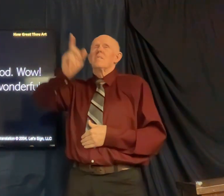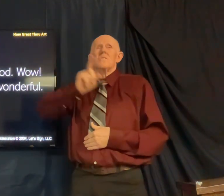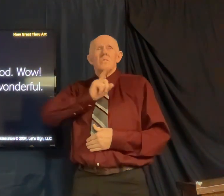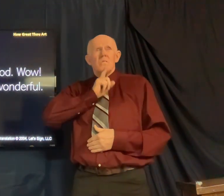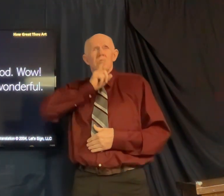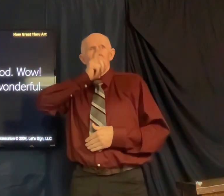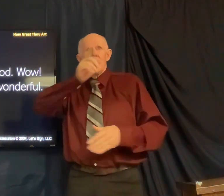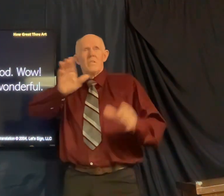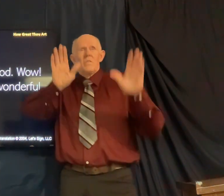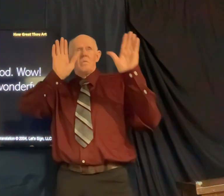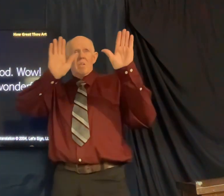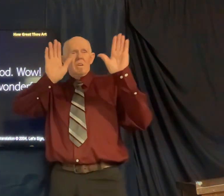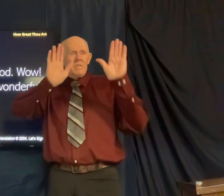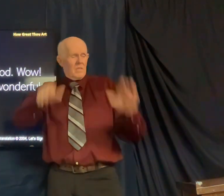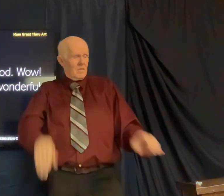so truly wonderful.